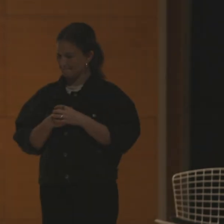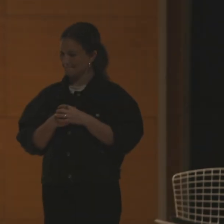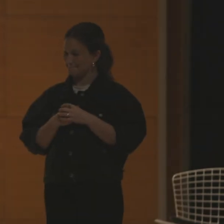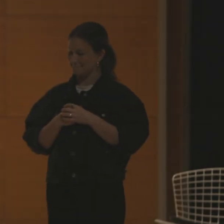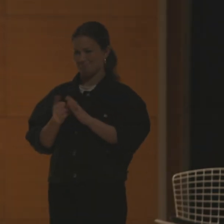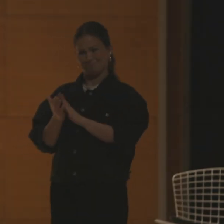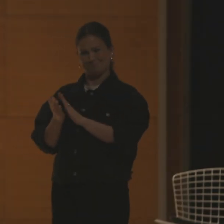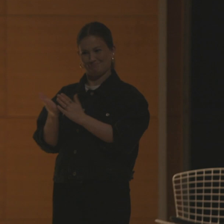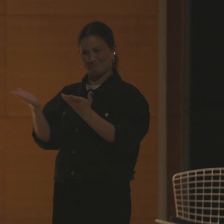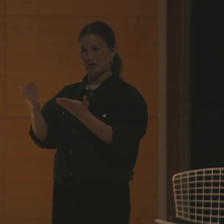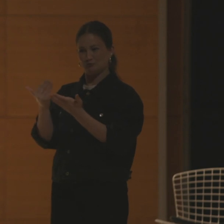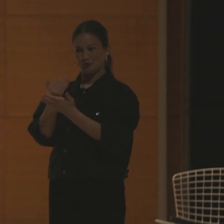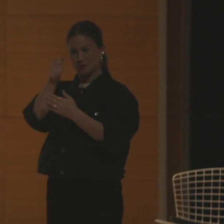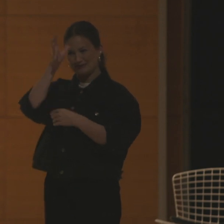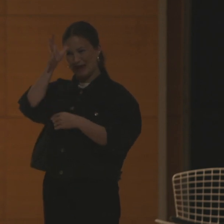Give it up for New Dad Morgan.